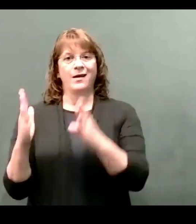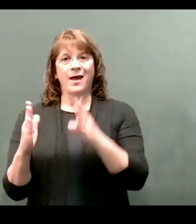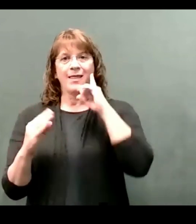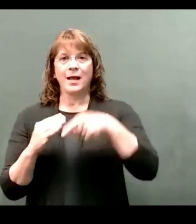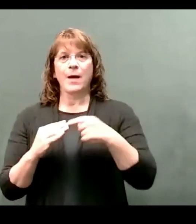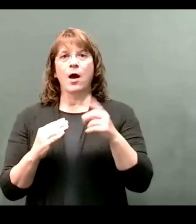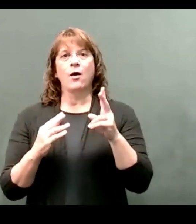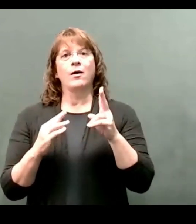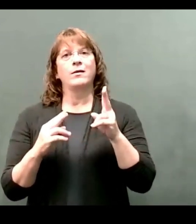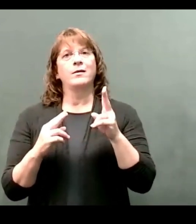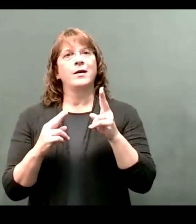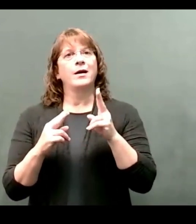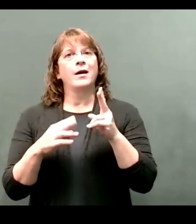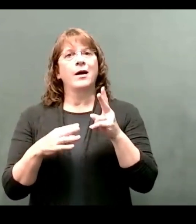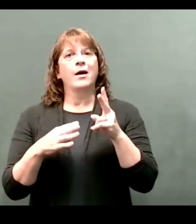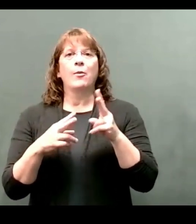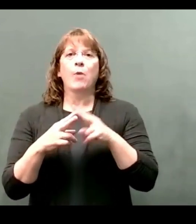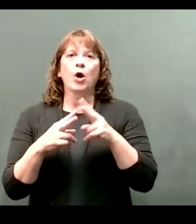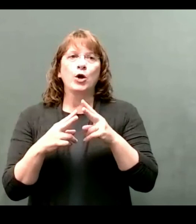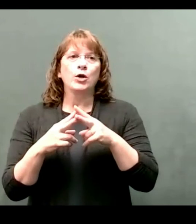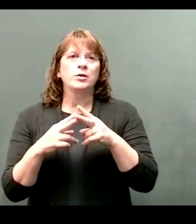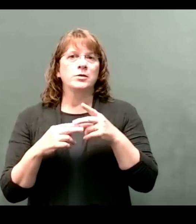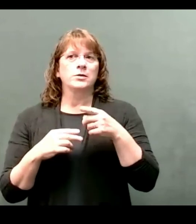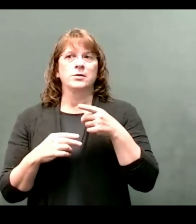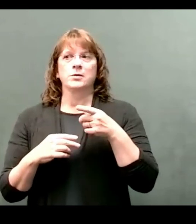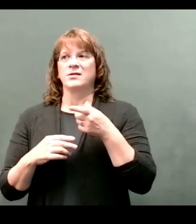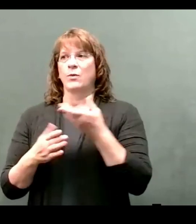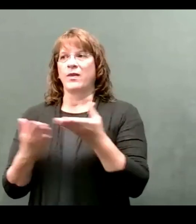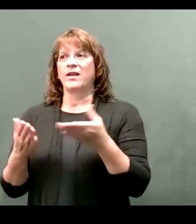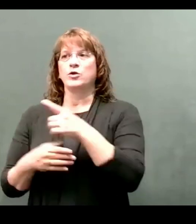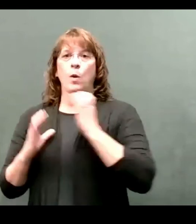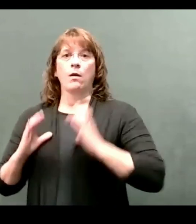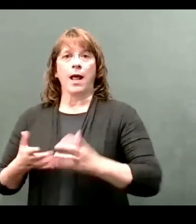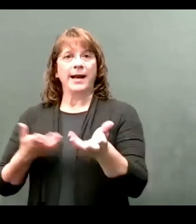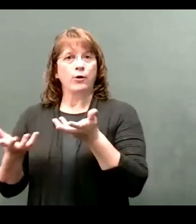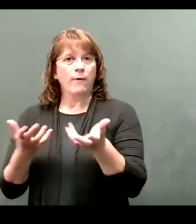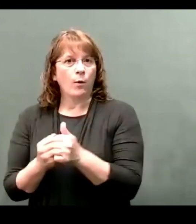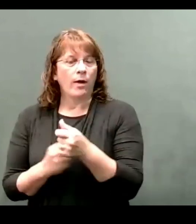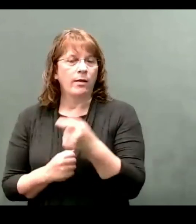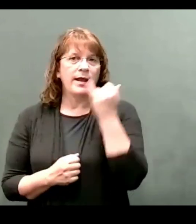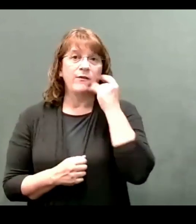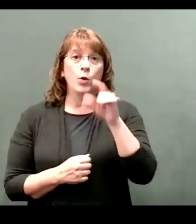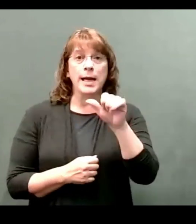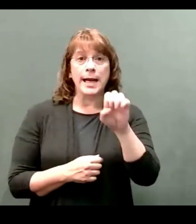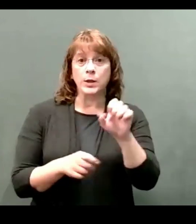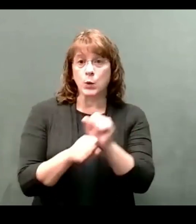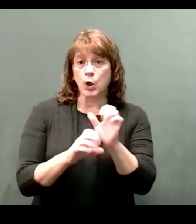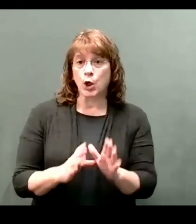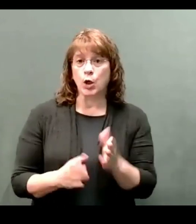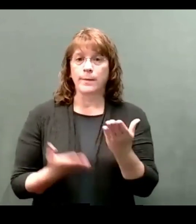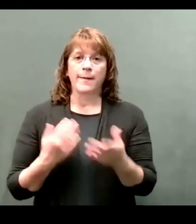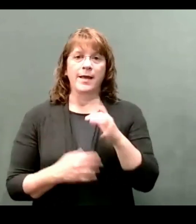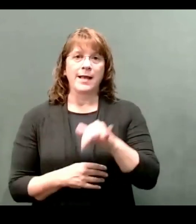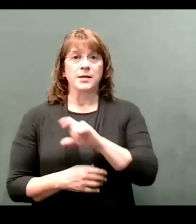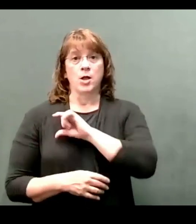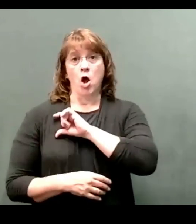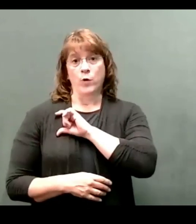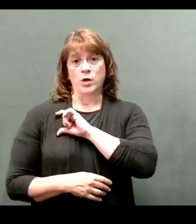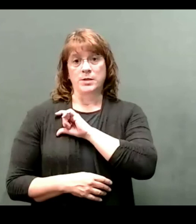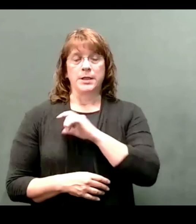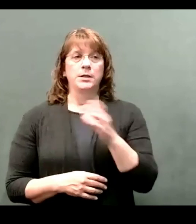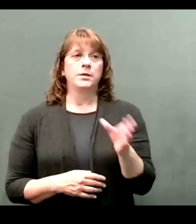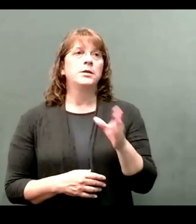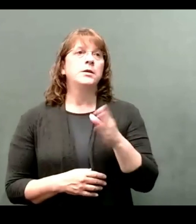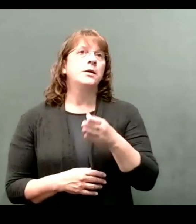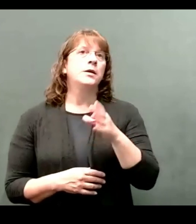think about the partners that you interacted with or that your client interacted with. So if you're a caseworker, let's say, this could be law enforcement,